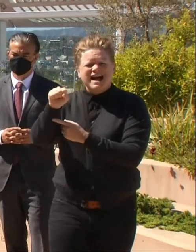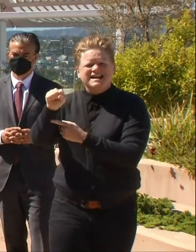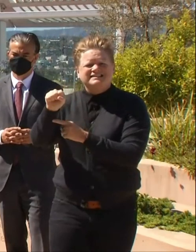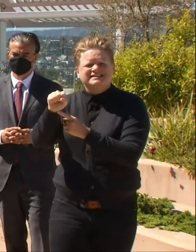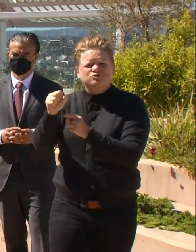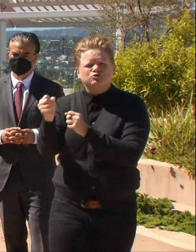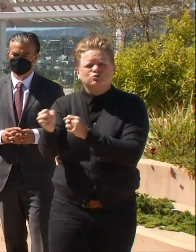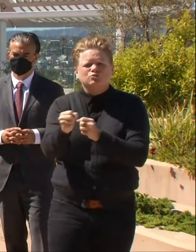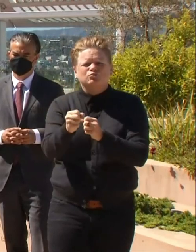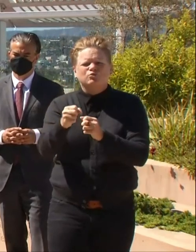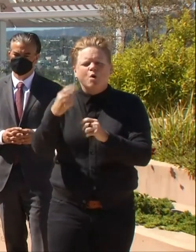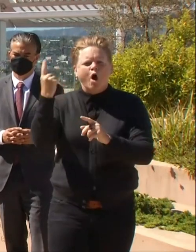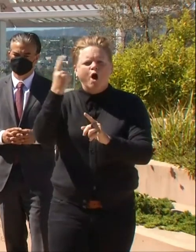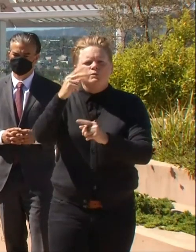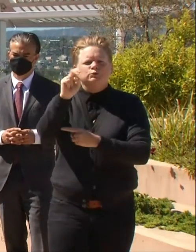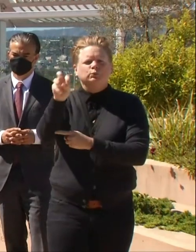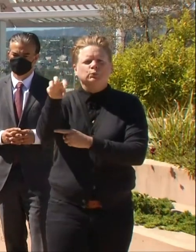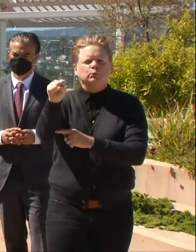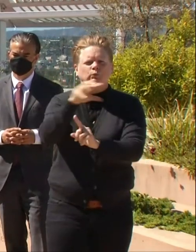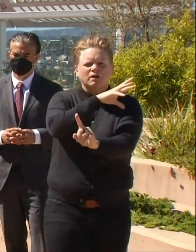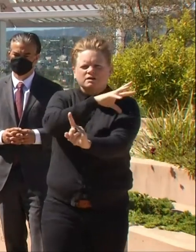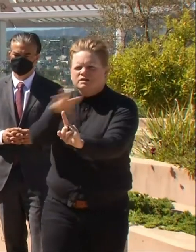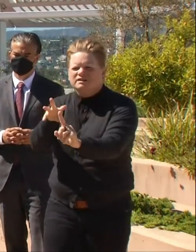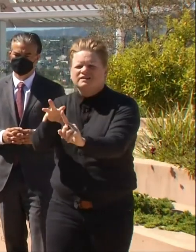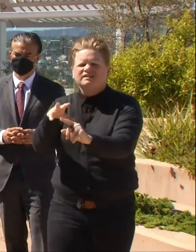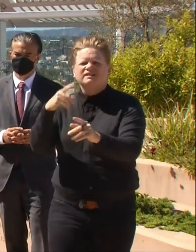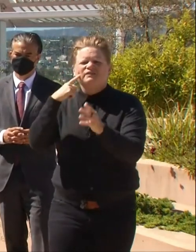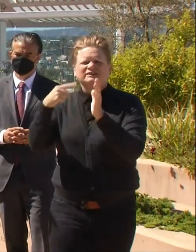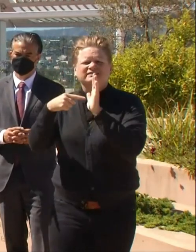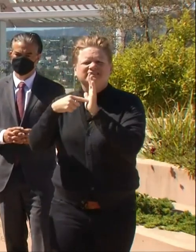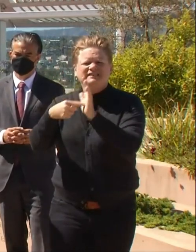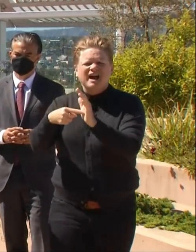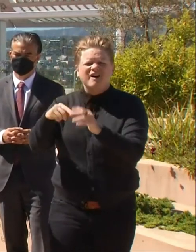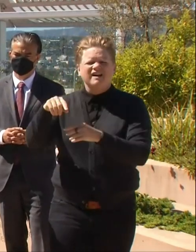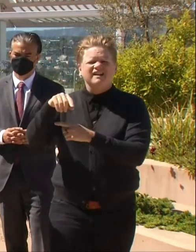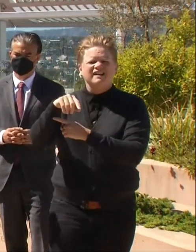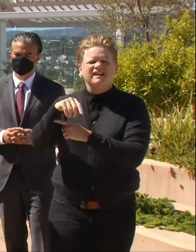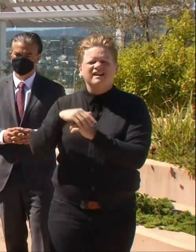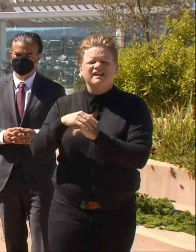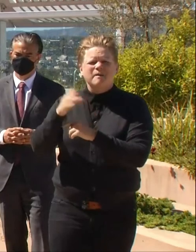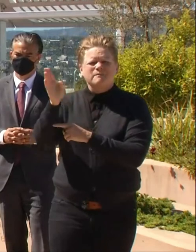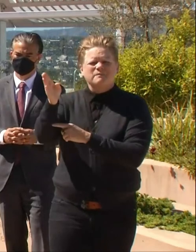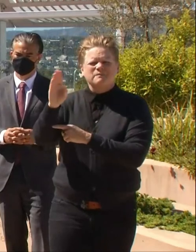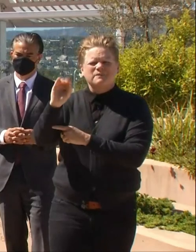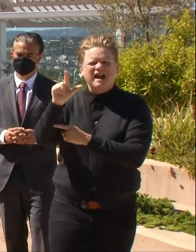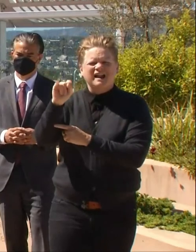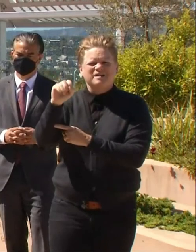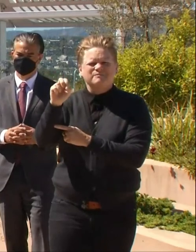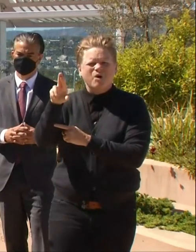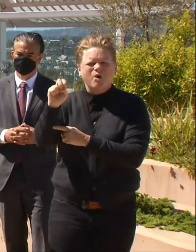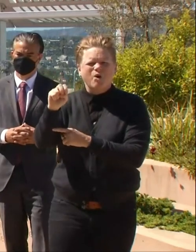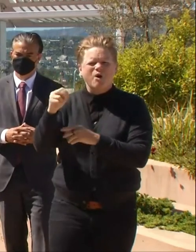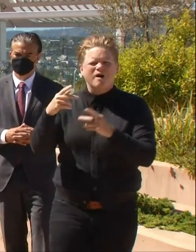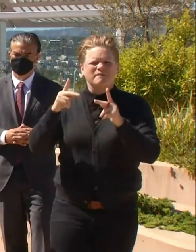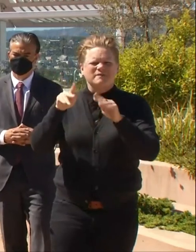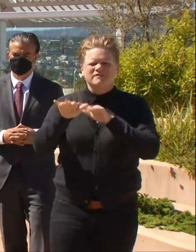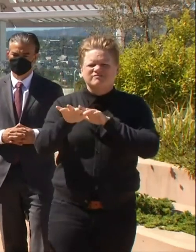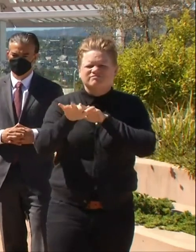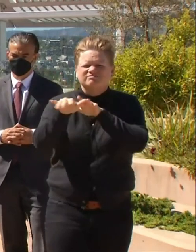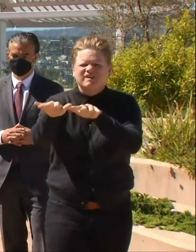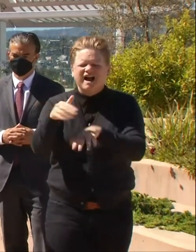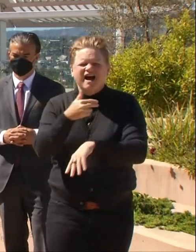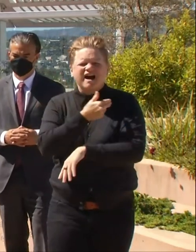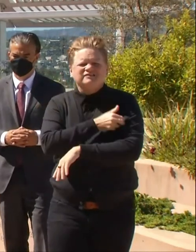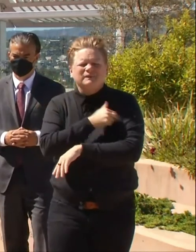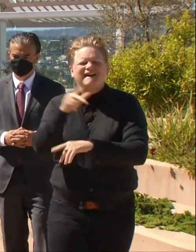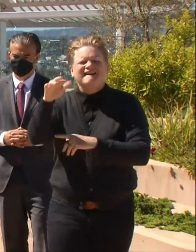York, Chicago, Baltimore, Los Angeles, and San Francisco, we have victims who come to this hospital every day. Imagine if the